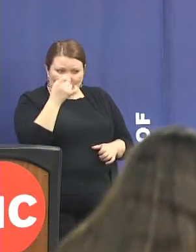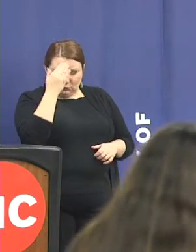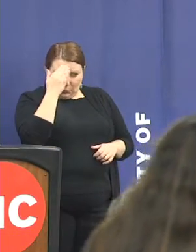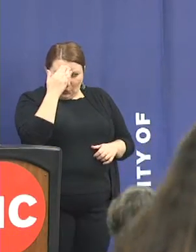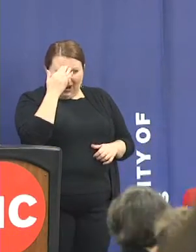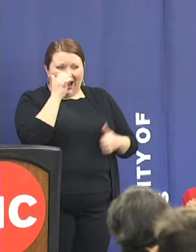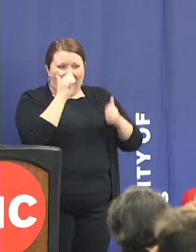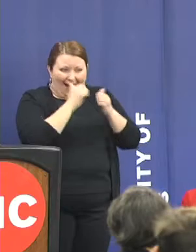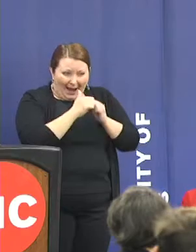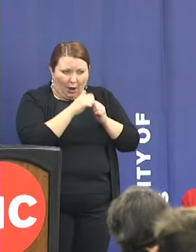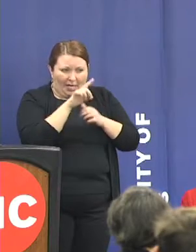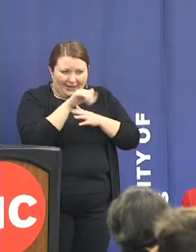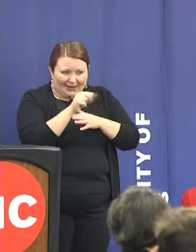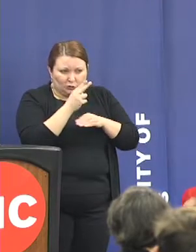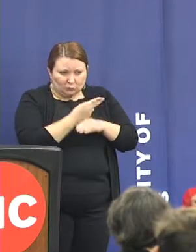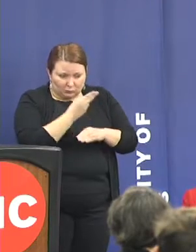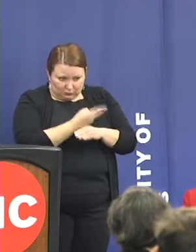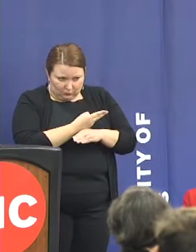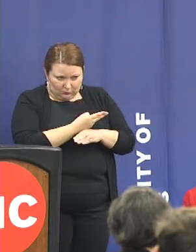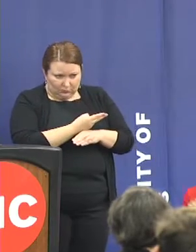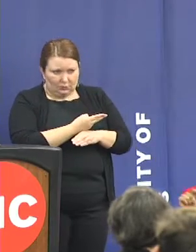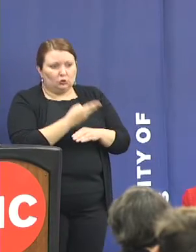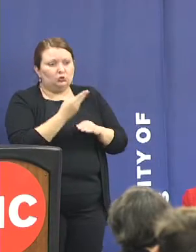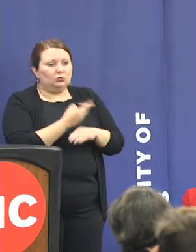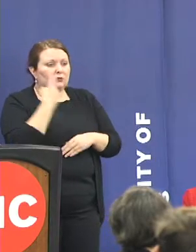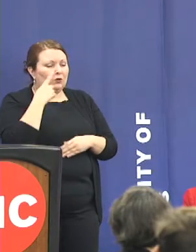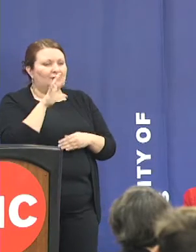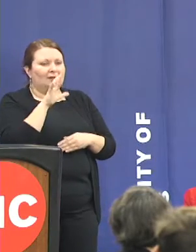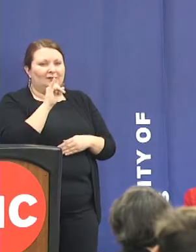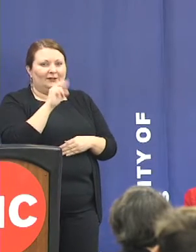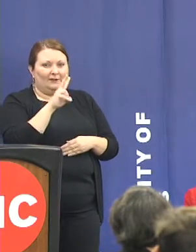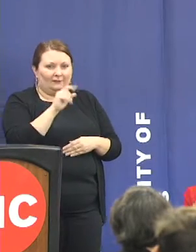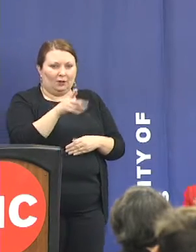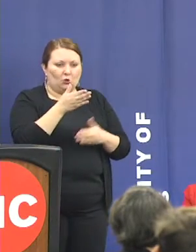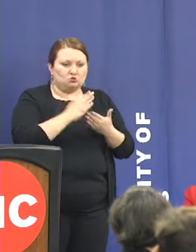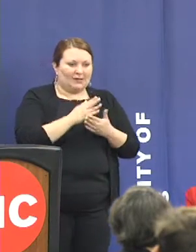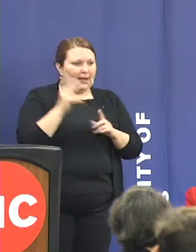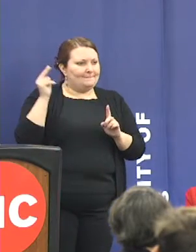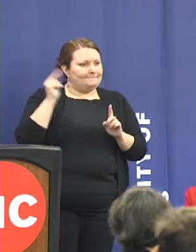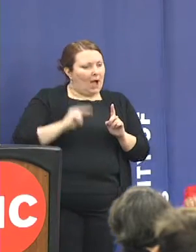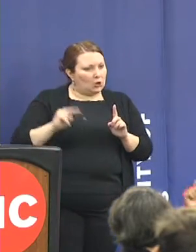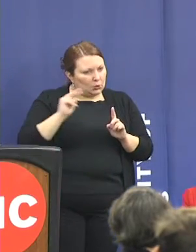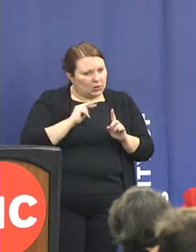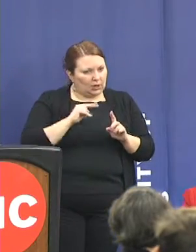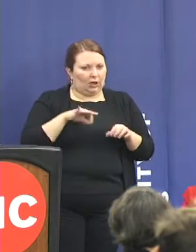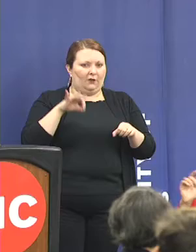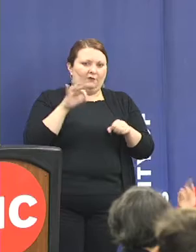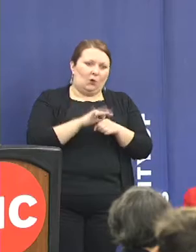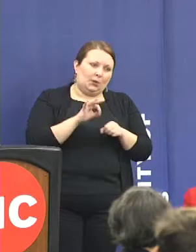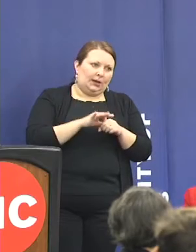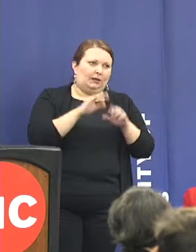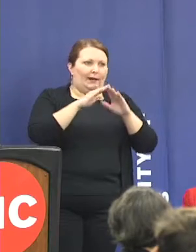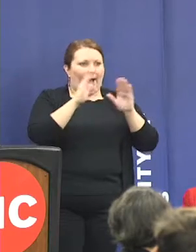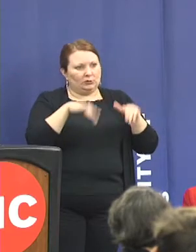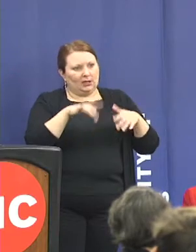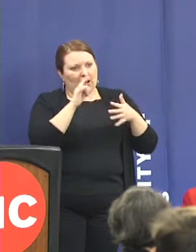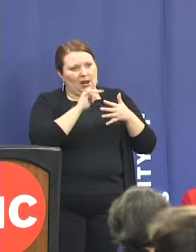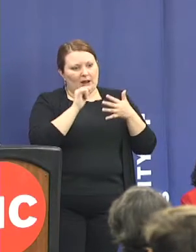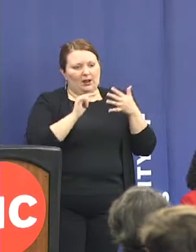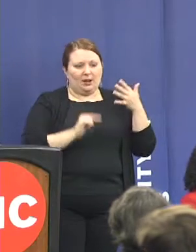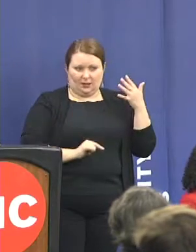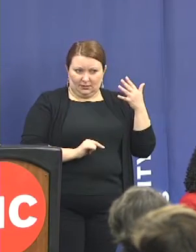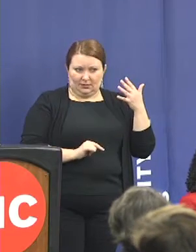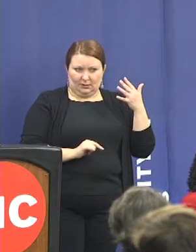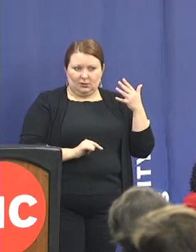this data are used for. They are used for civil rights monitoring, you know, voting, housing, et cetera, et cetera.